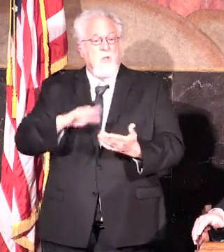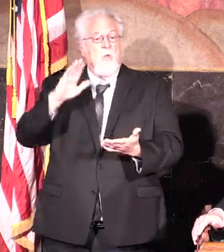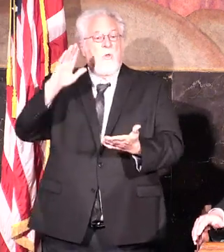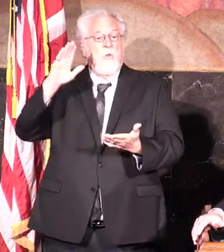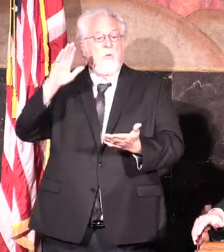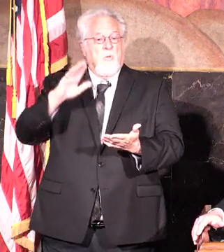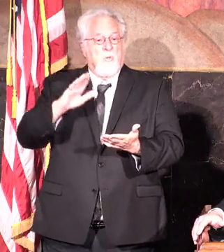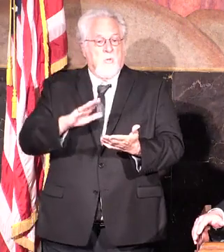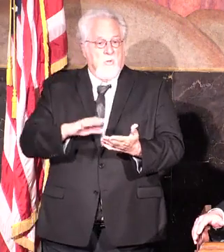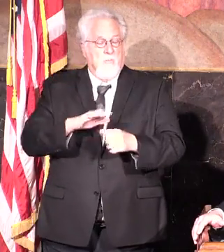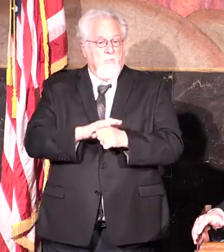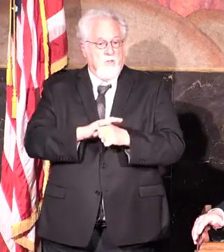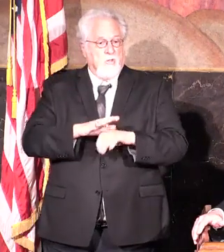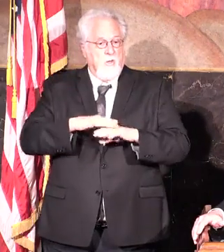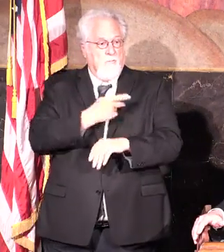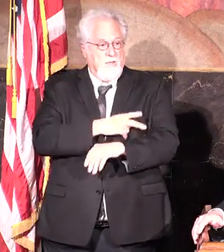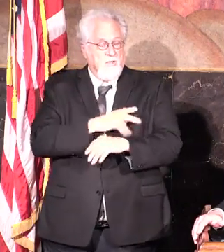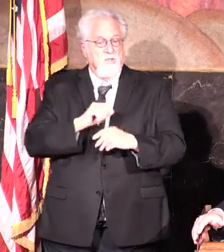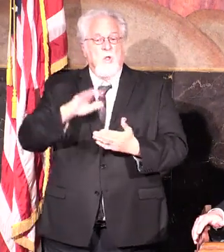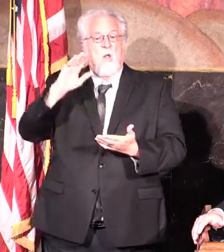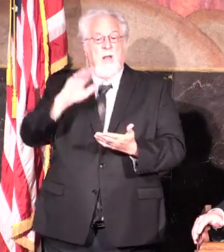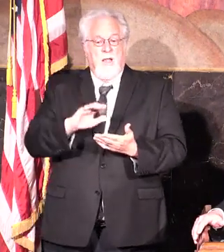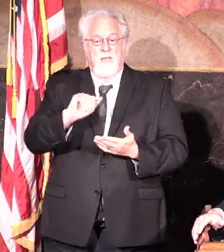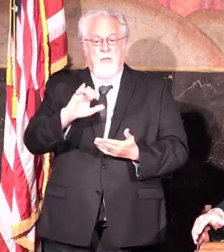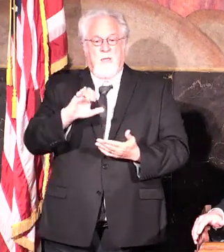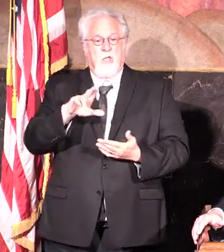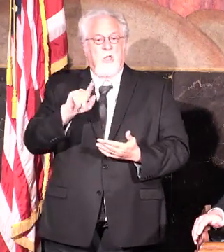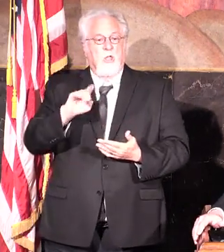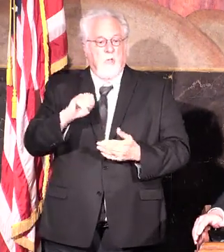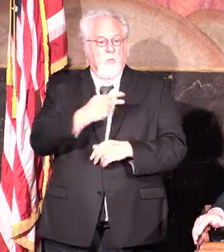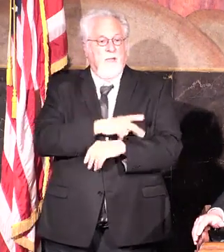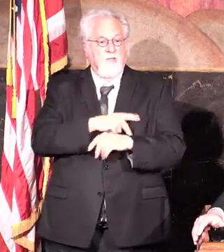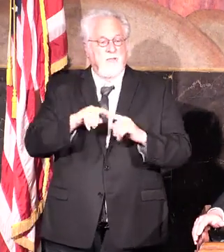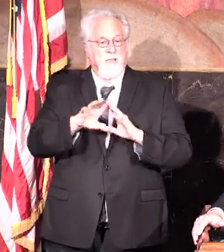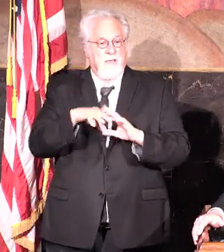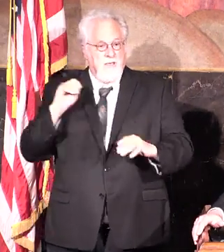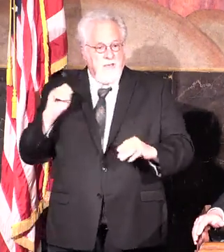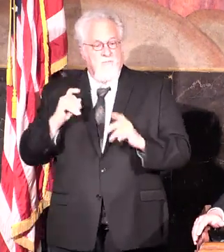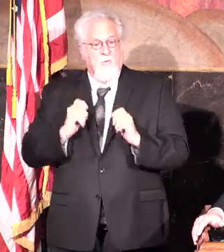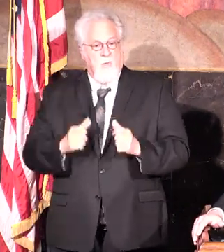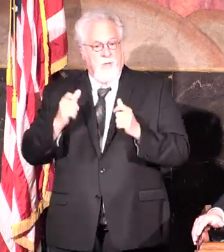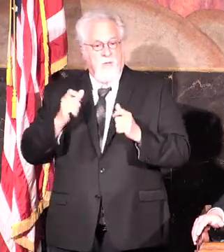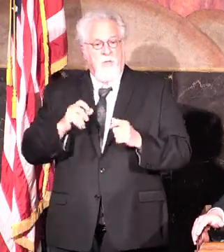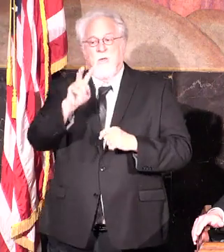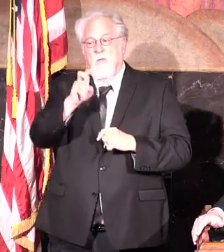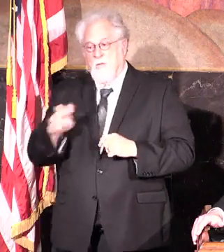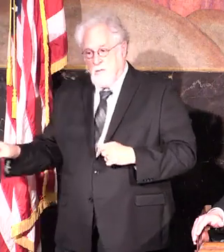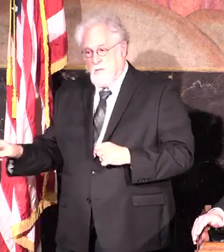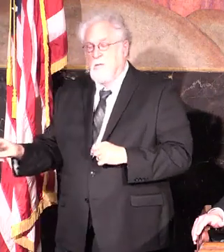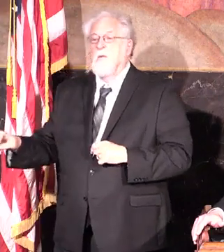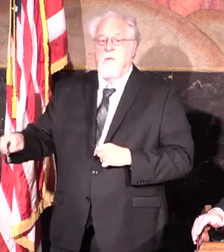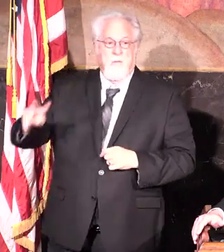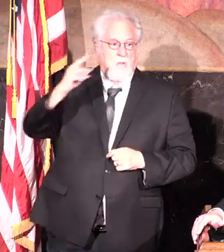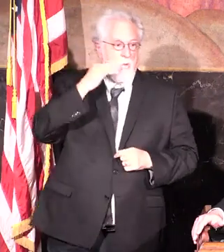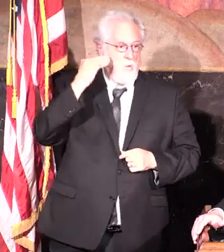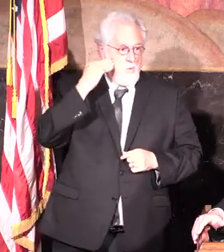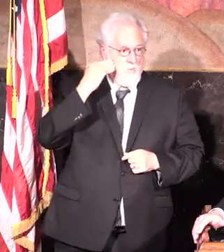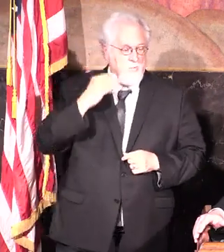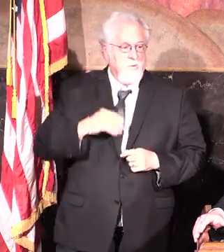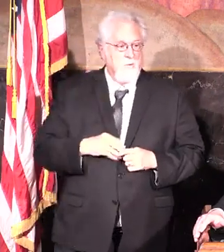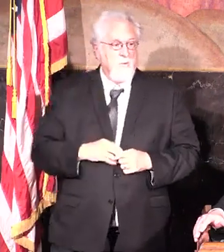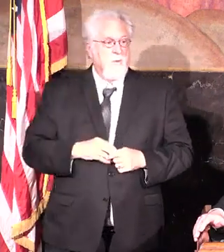decompress so that the less acute patients can rotate out quicker and they can have that bed to turn over again inside their existing